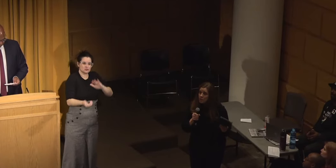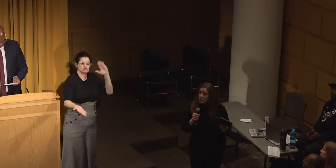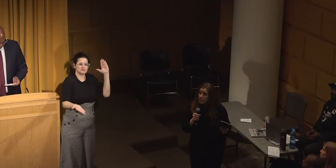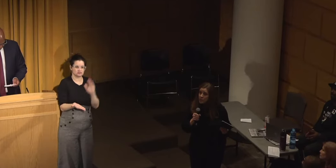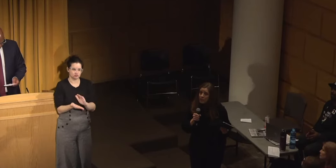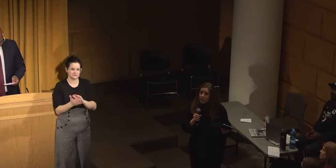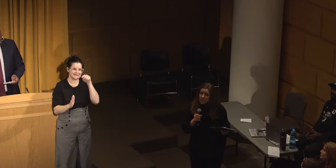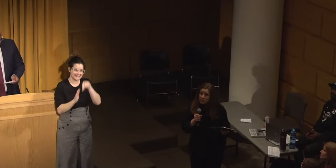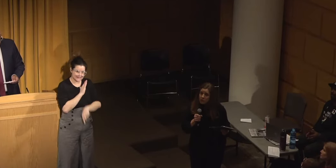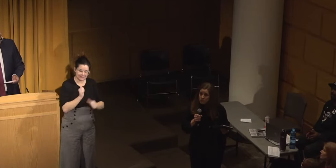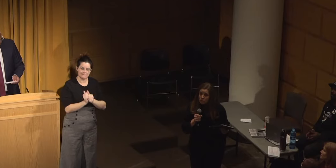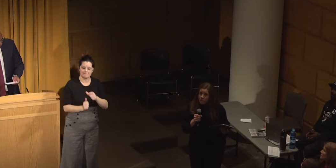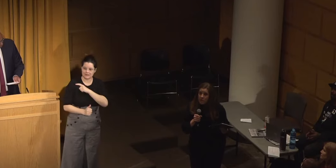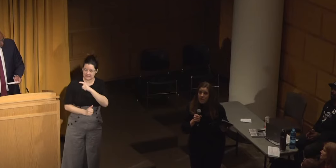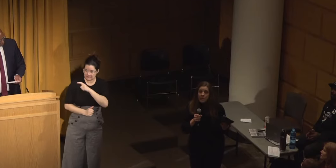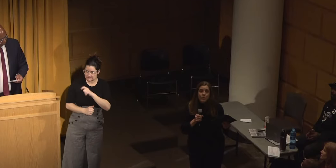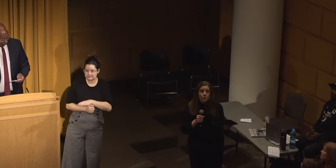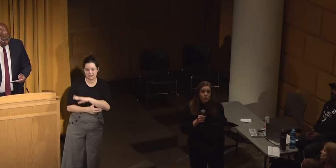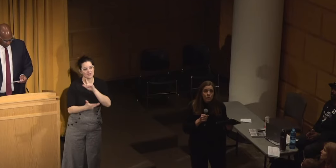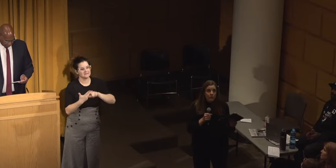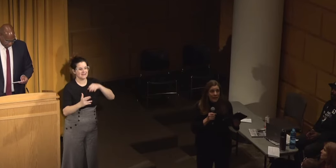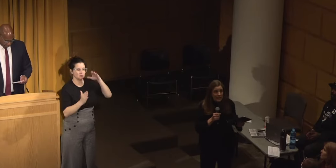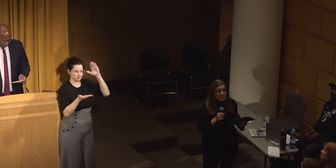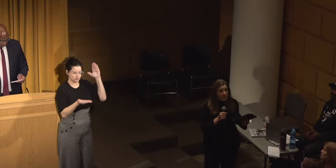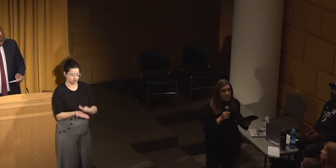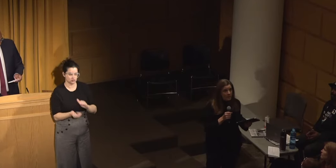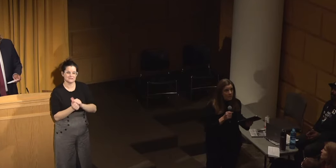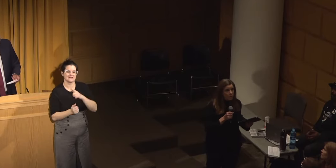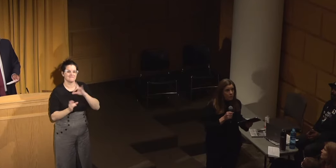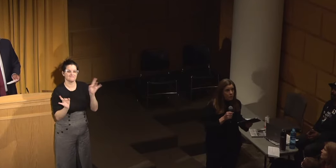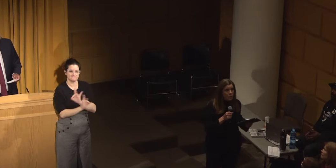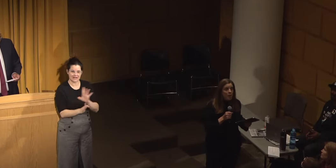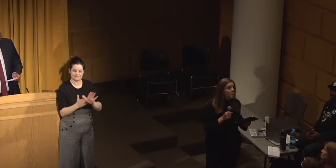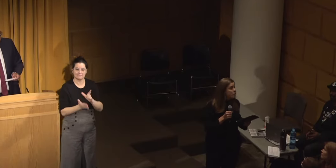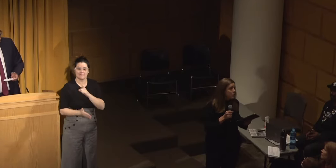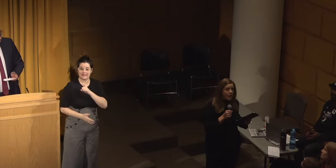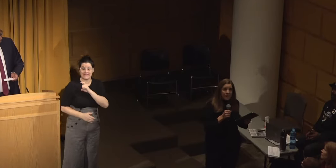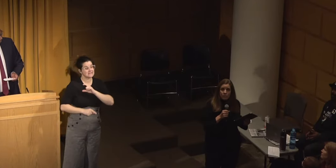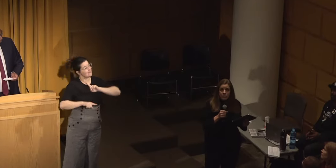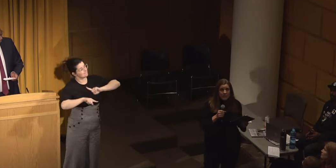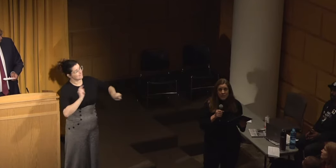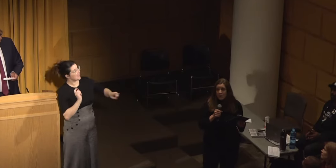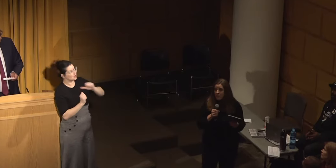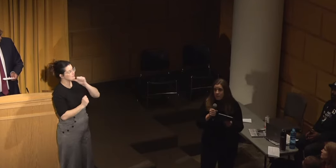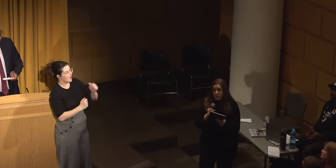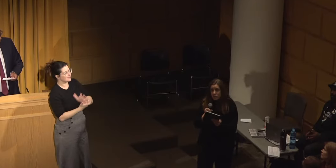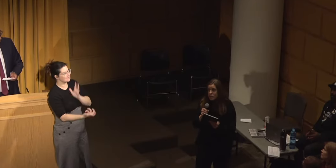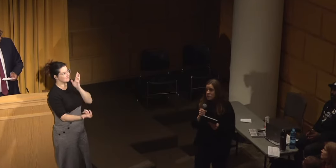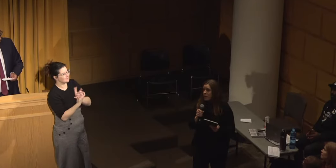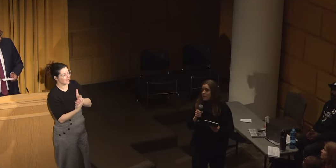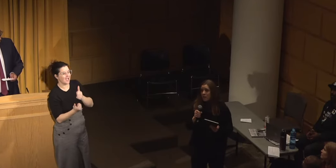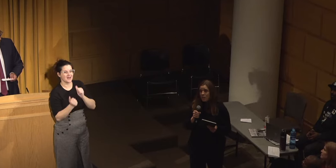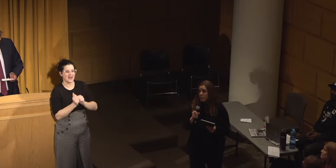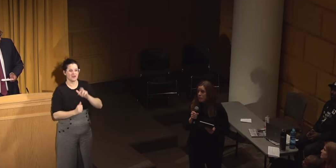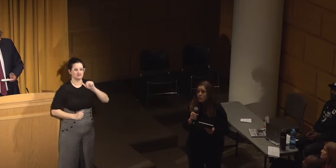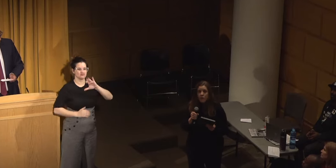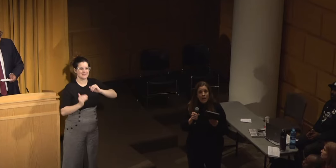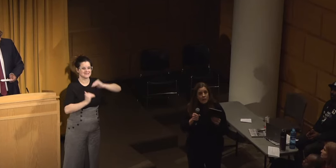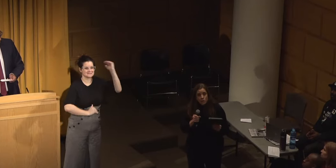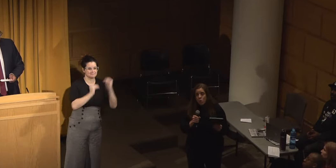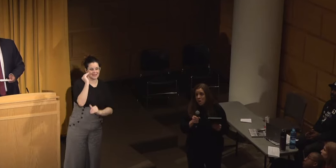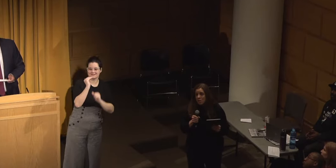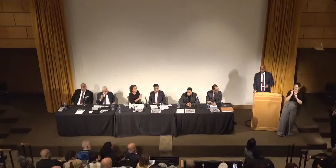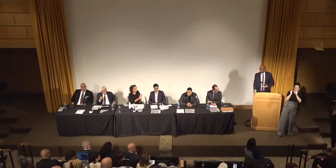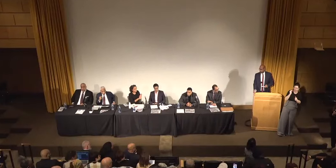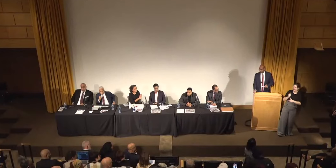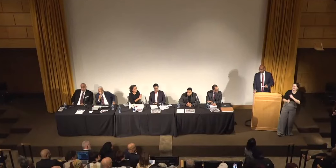reduce killings by police officers. They reduce violence by police officers. But they're not going to fix a lot of the racial disparities on their own. They're not